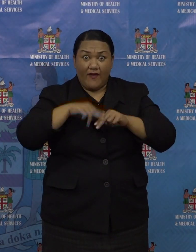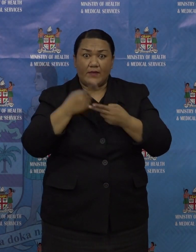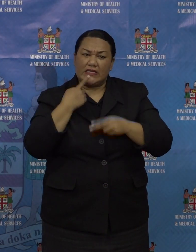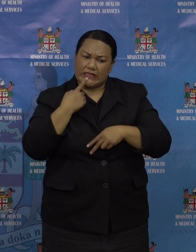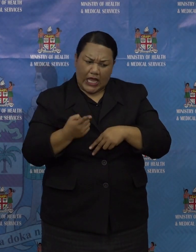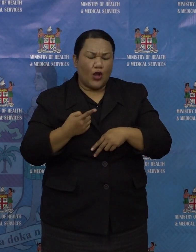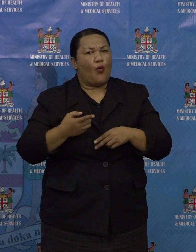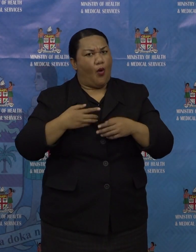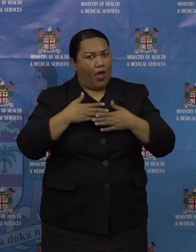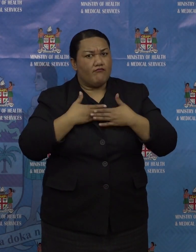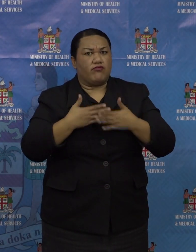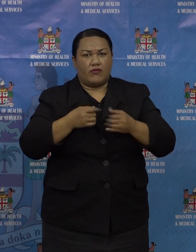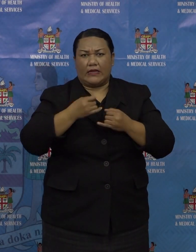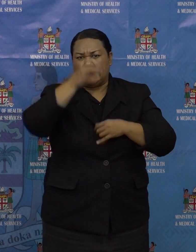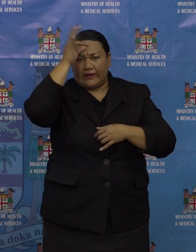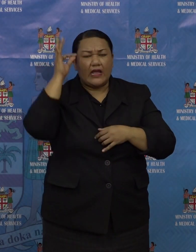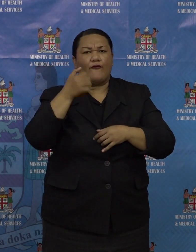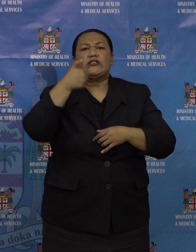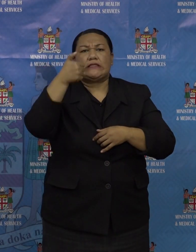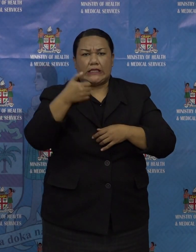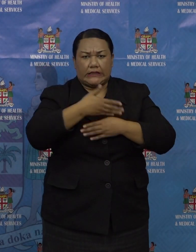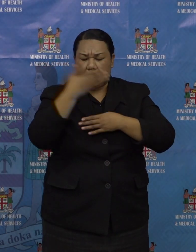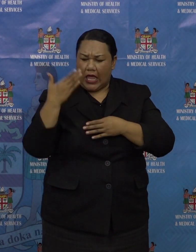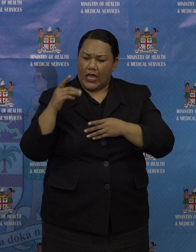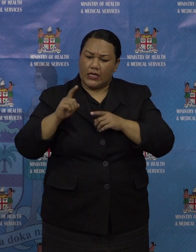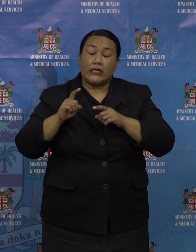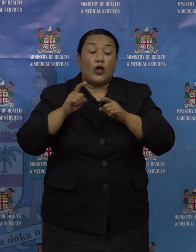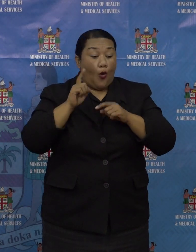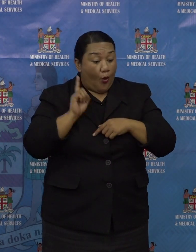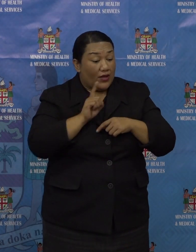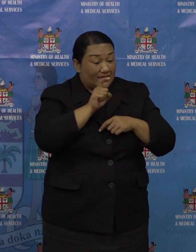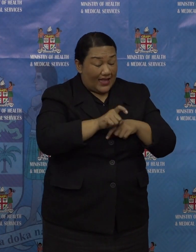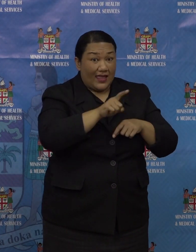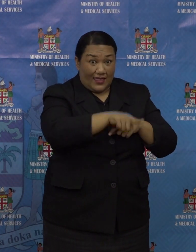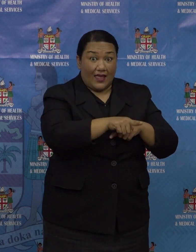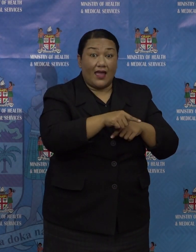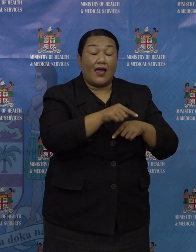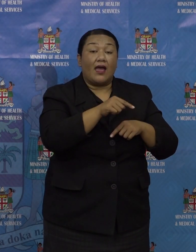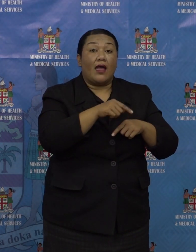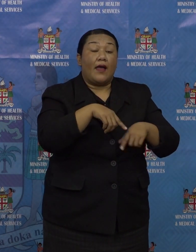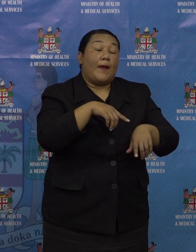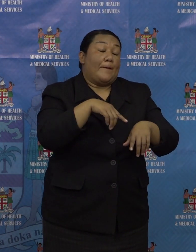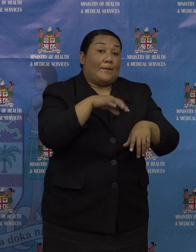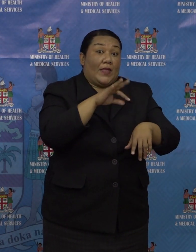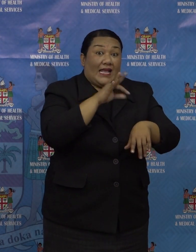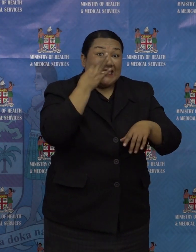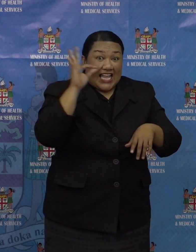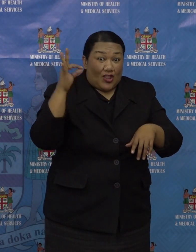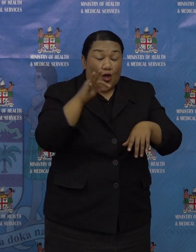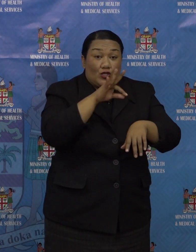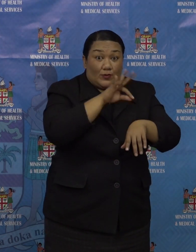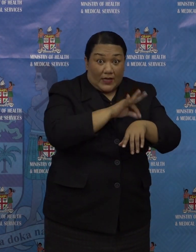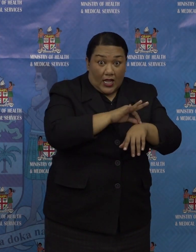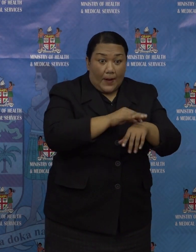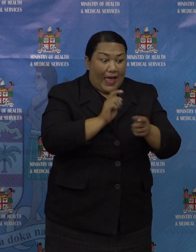of breath for at least 6 days. He was retrieved from the Singatoka Hospital and brought to Lautoka Hospital on the same day, where he tested